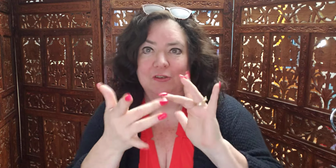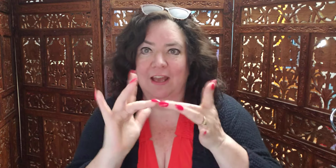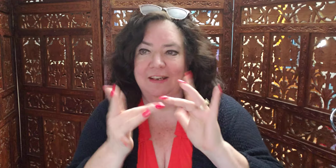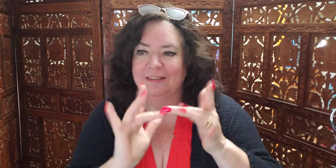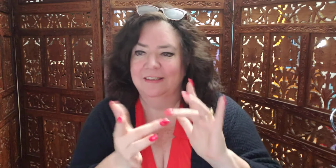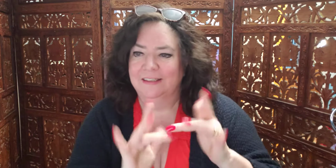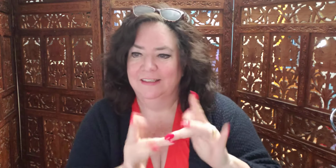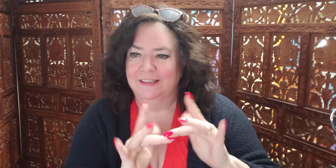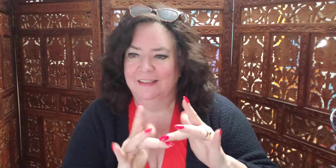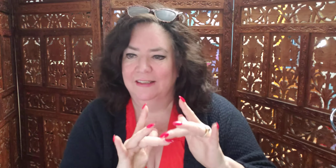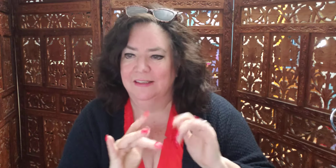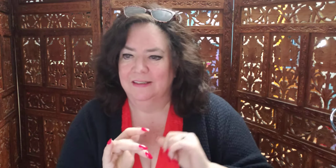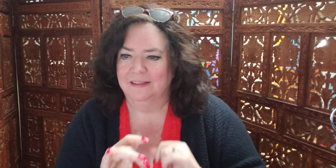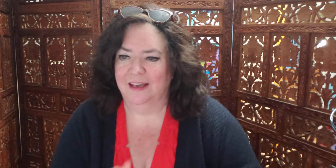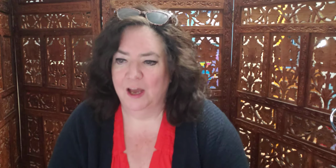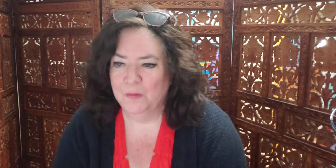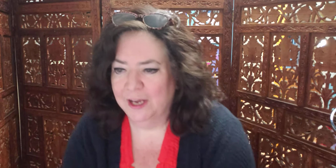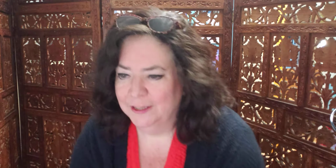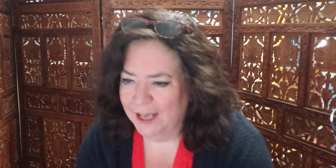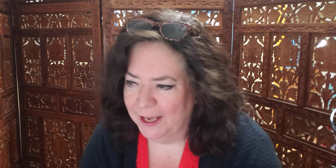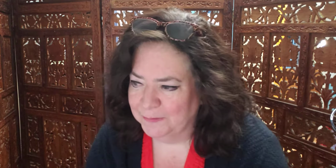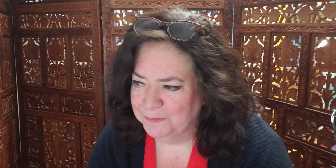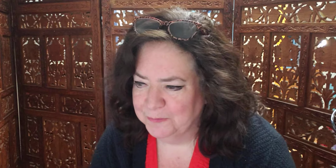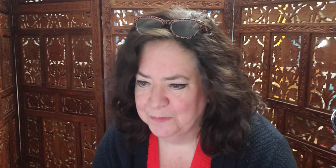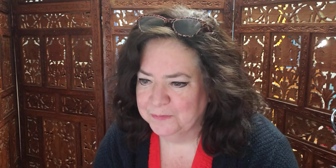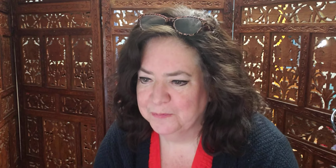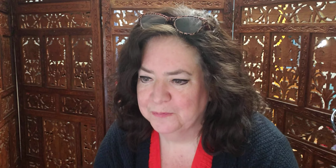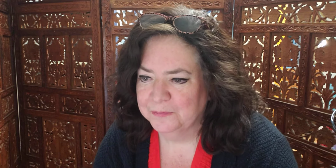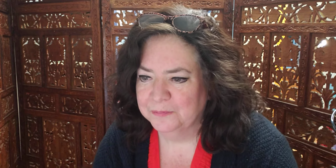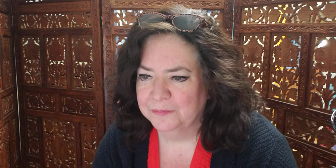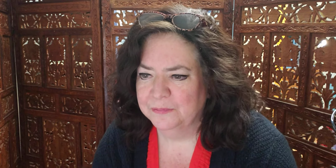Internet. I went online.